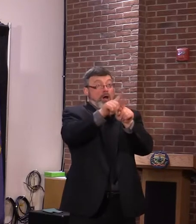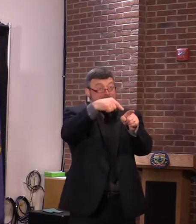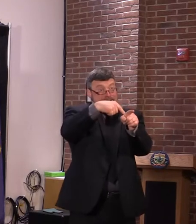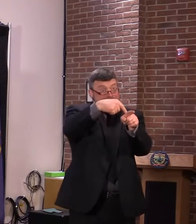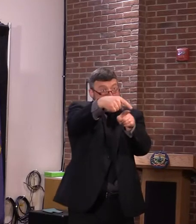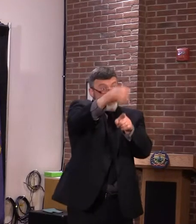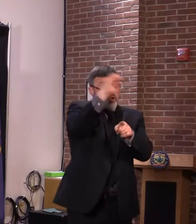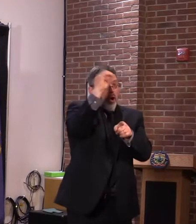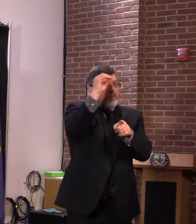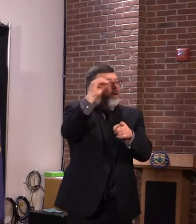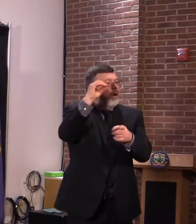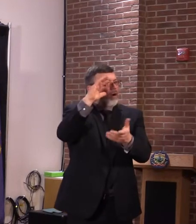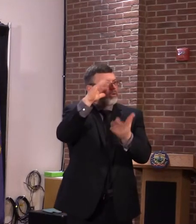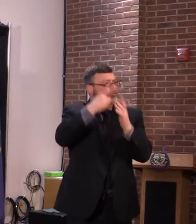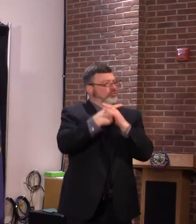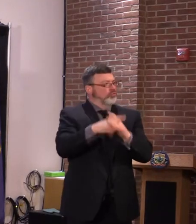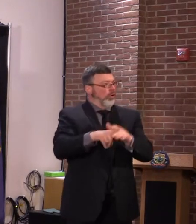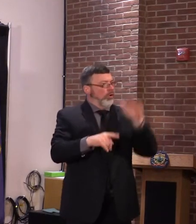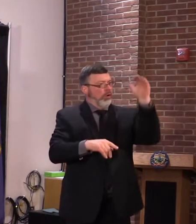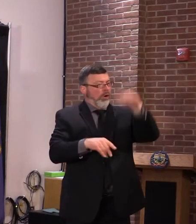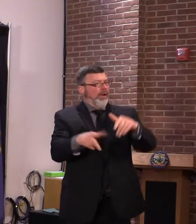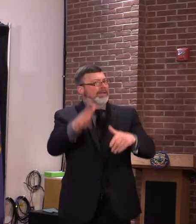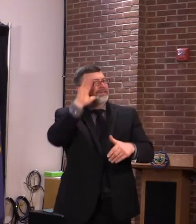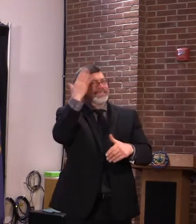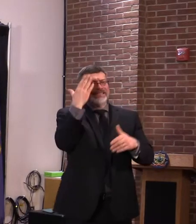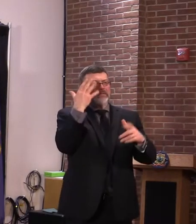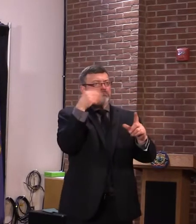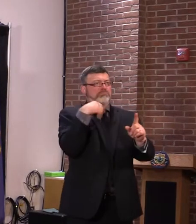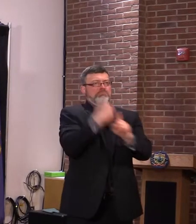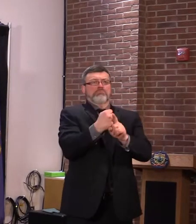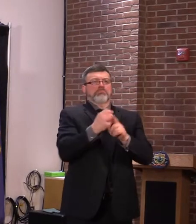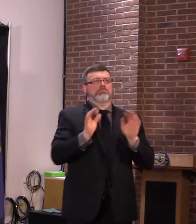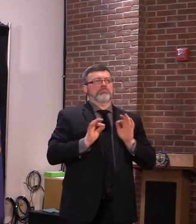people, especially those who've been vaccinated and boosted.